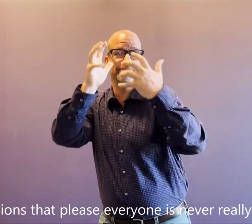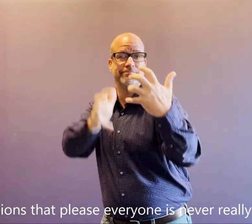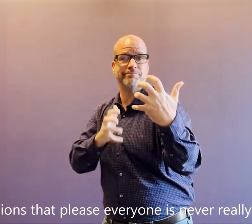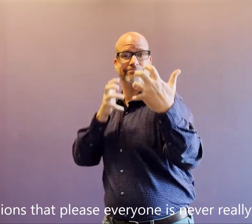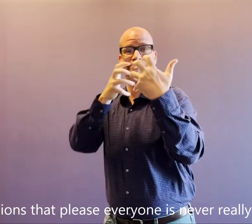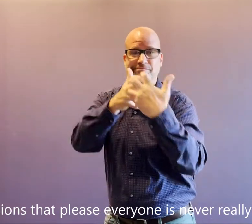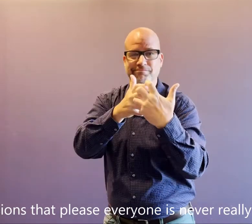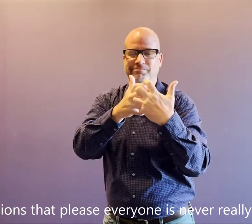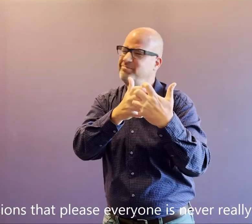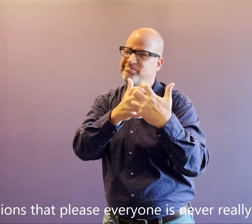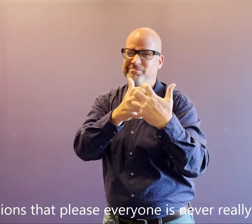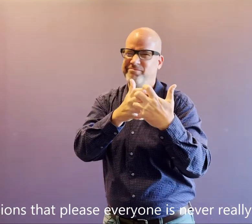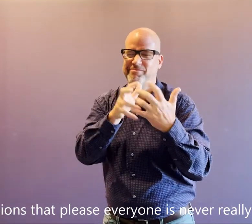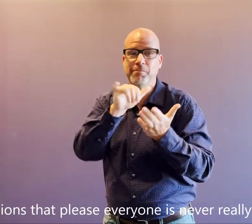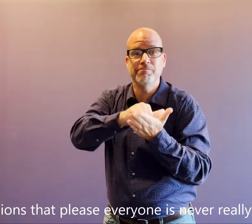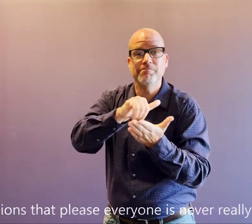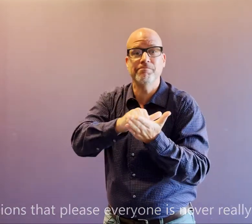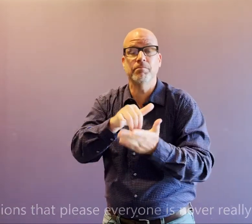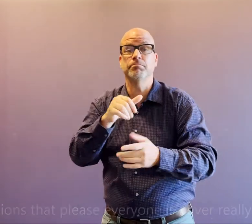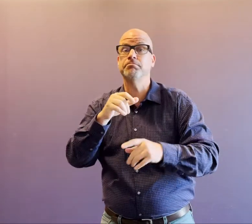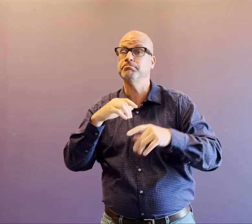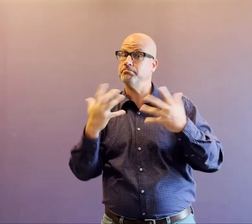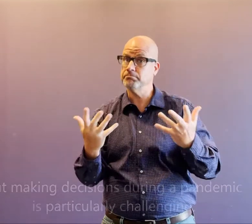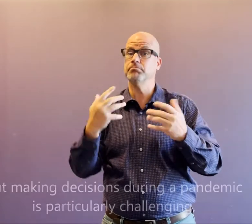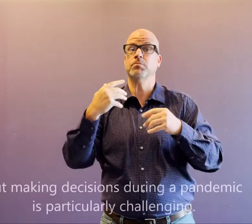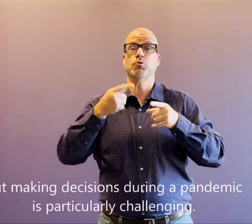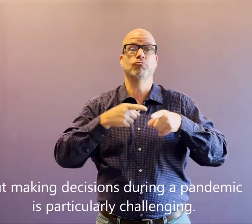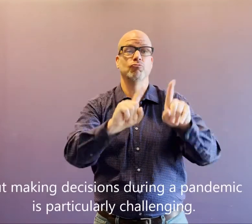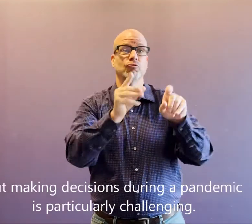Making decisions that please everyone is never really possible.